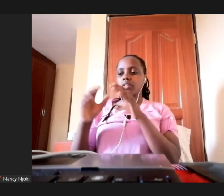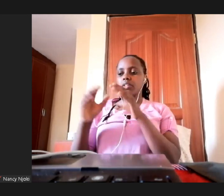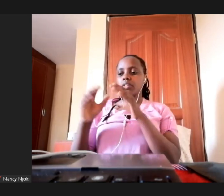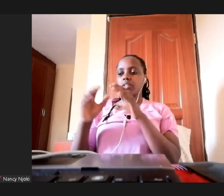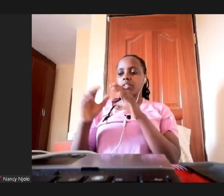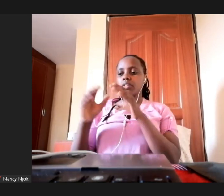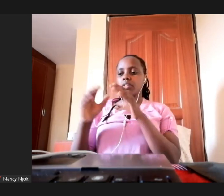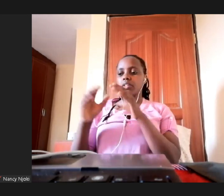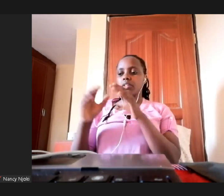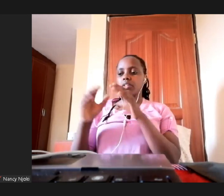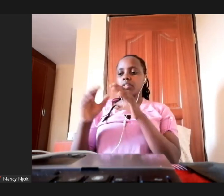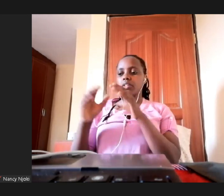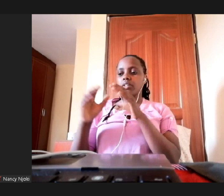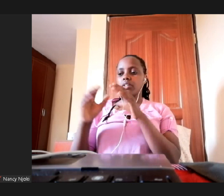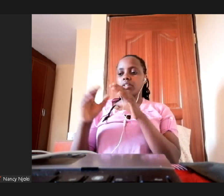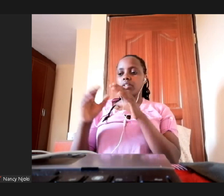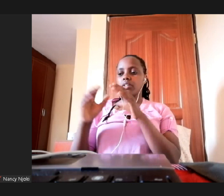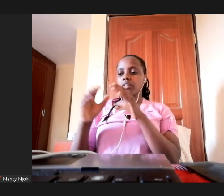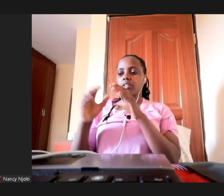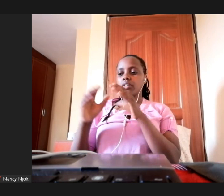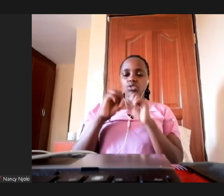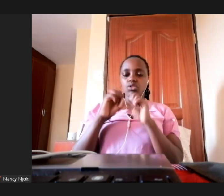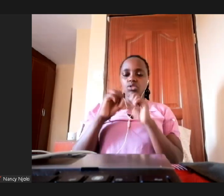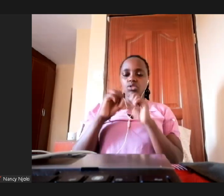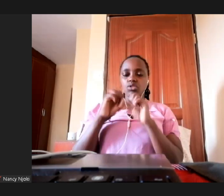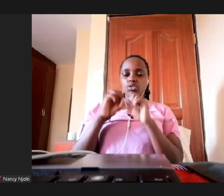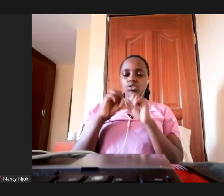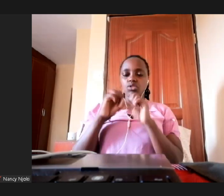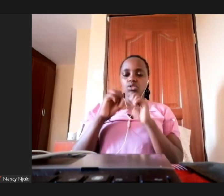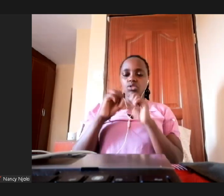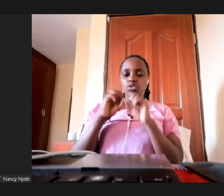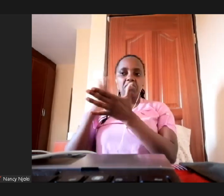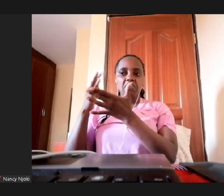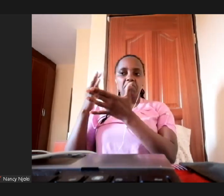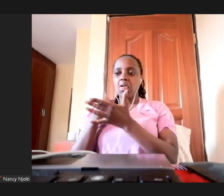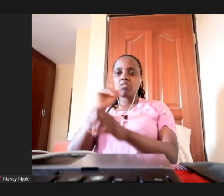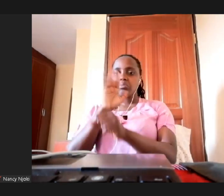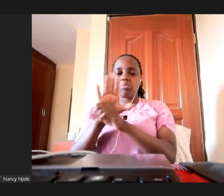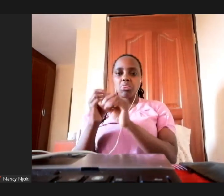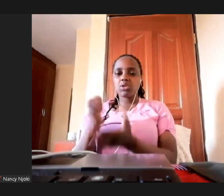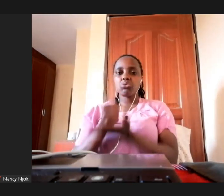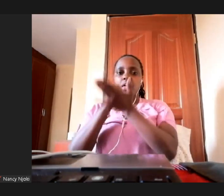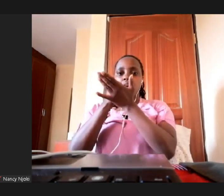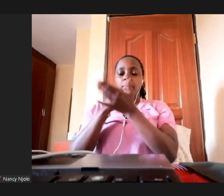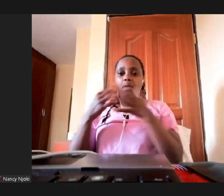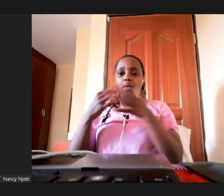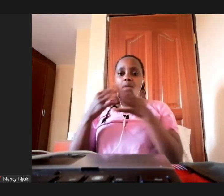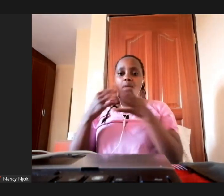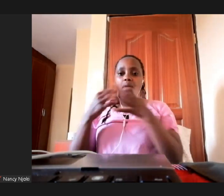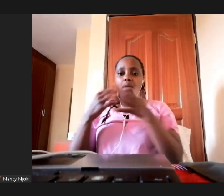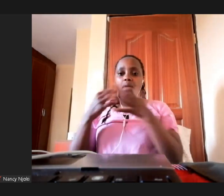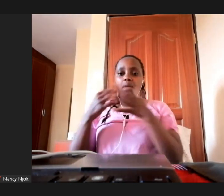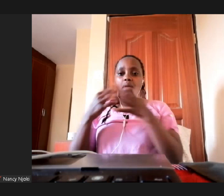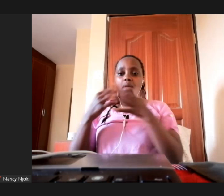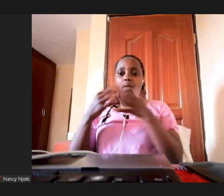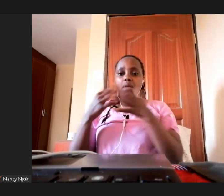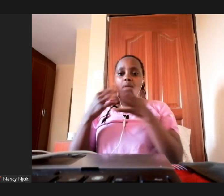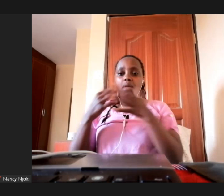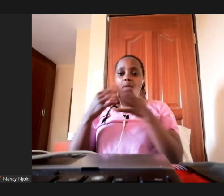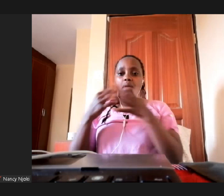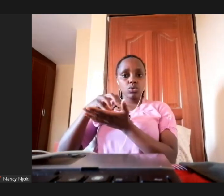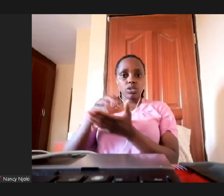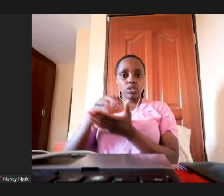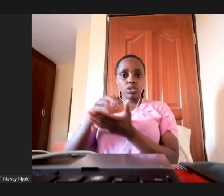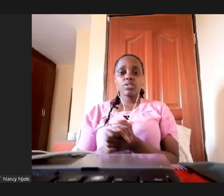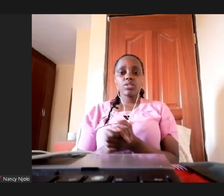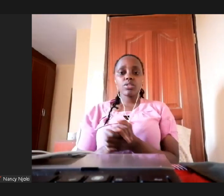Social Security Fund do not have any guarantees to help people in economically vulnerable